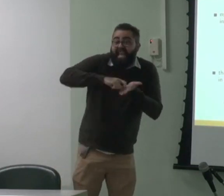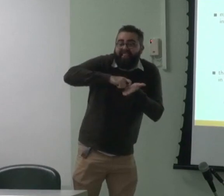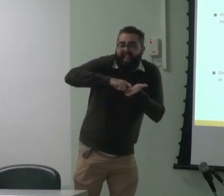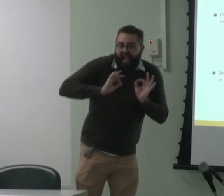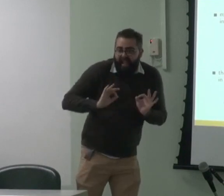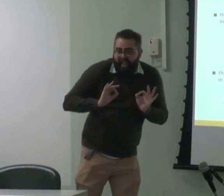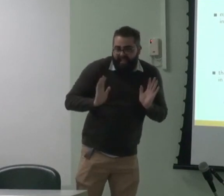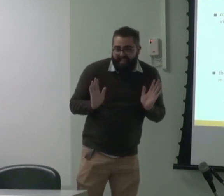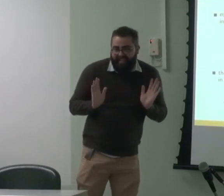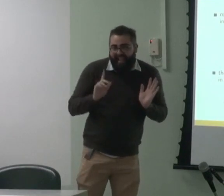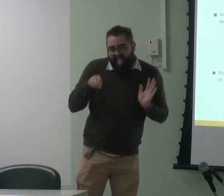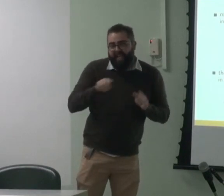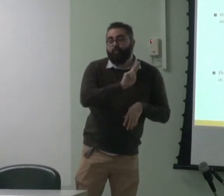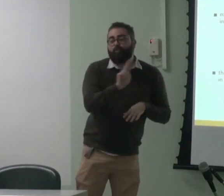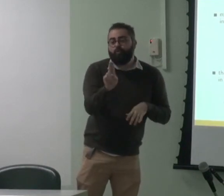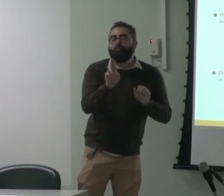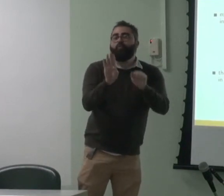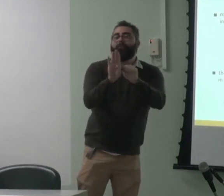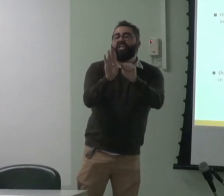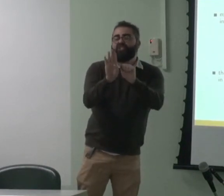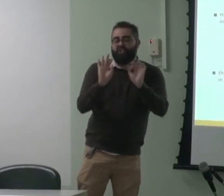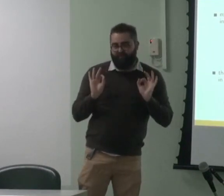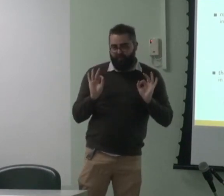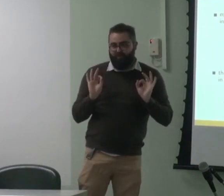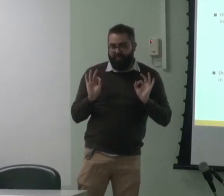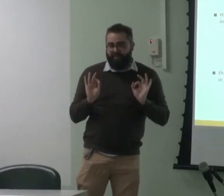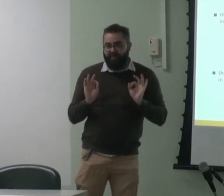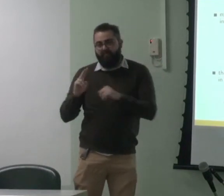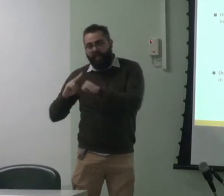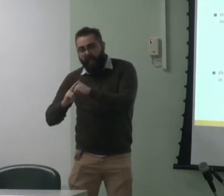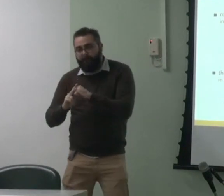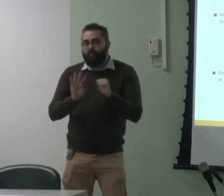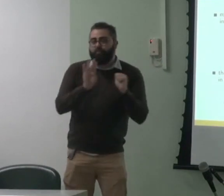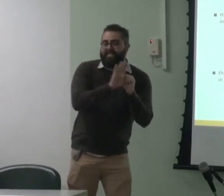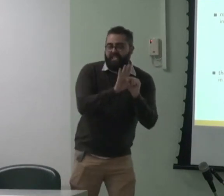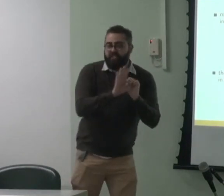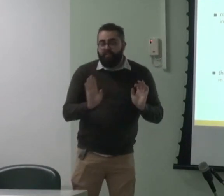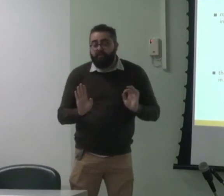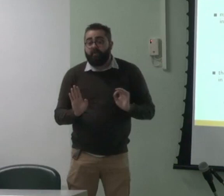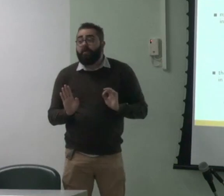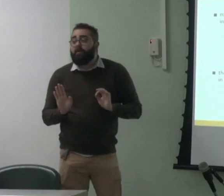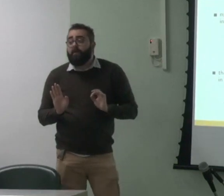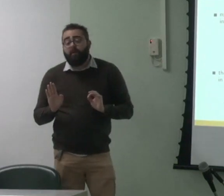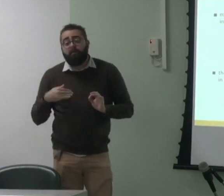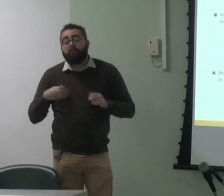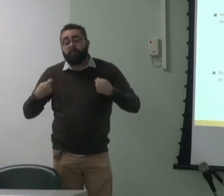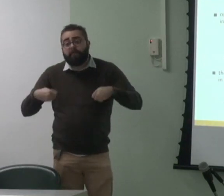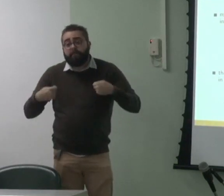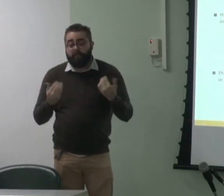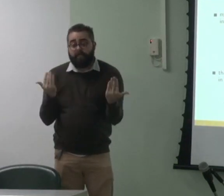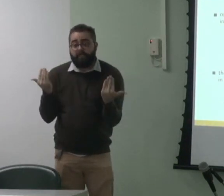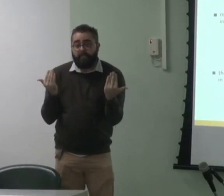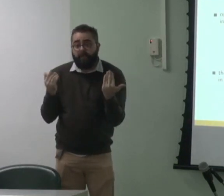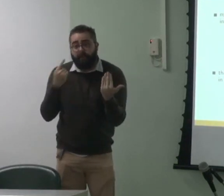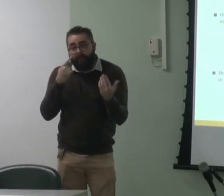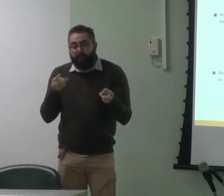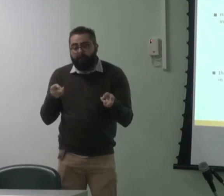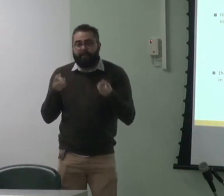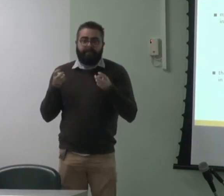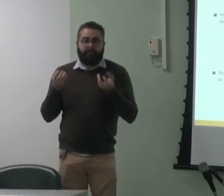as a noun, so my writing is eligible, so then I will probably go for the lemma writing.